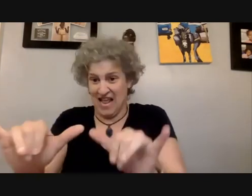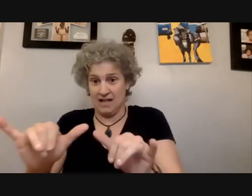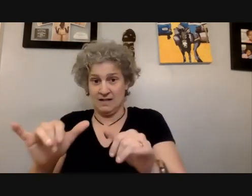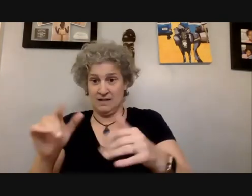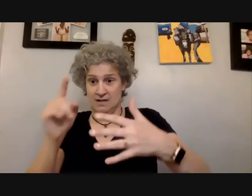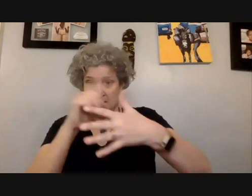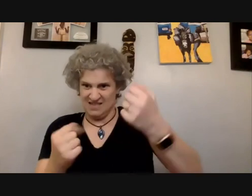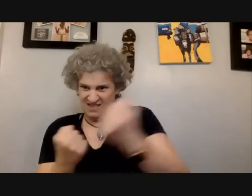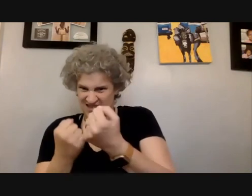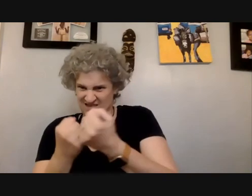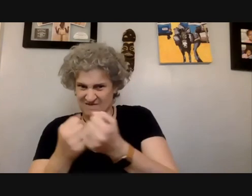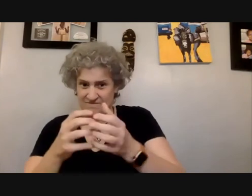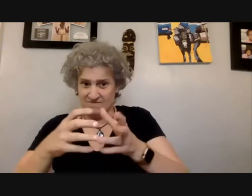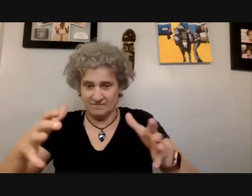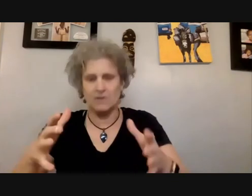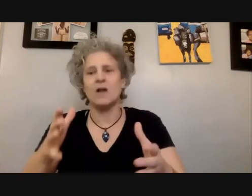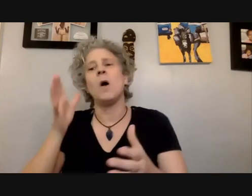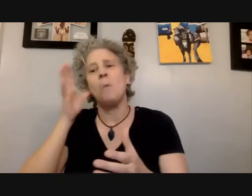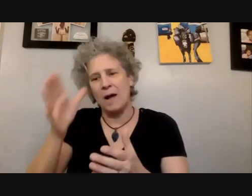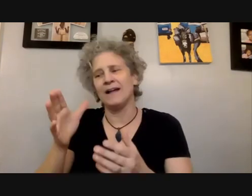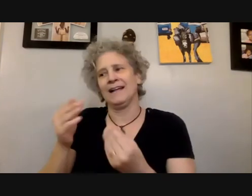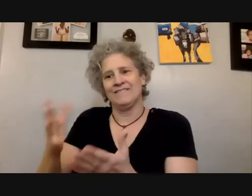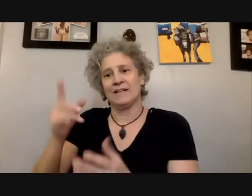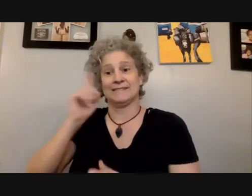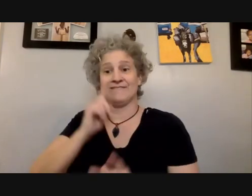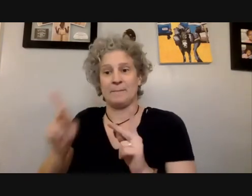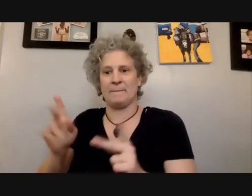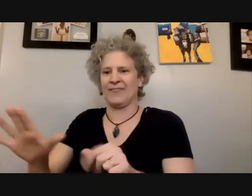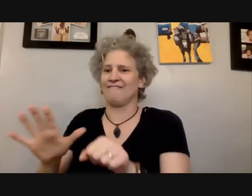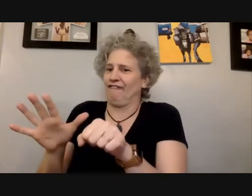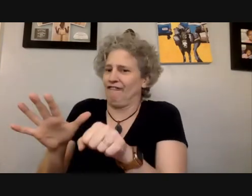more, however, there are certainly not enough.